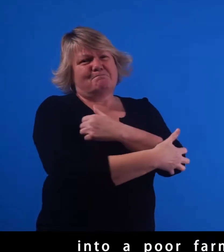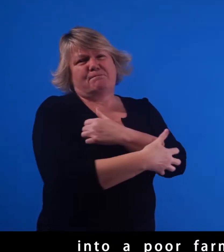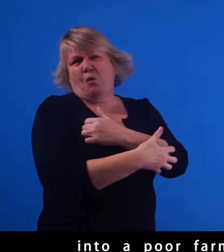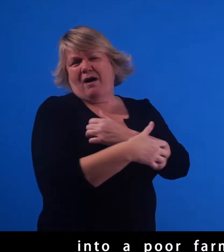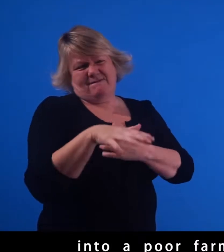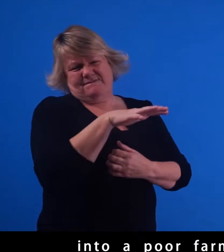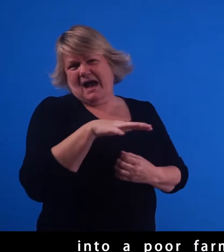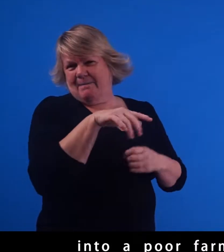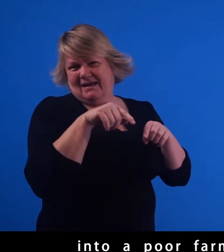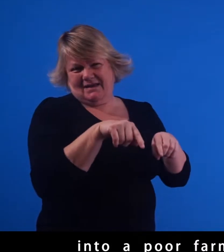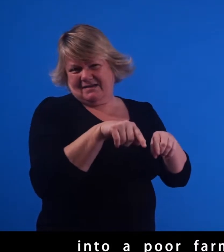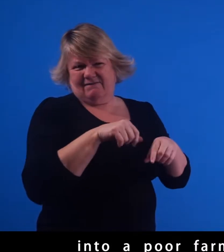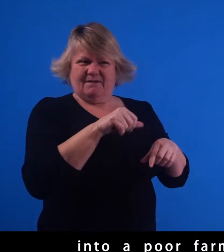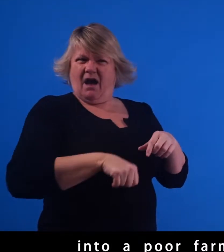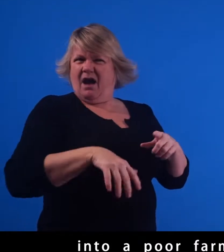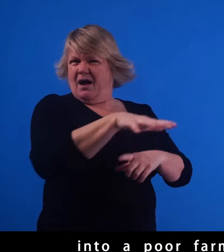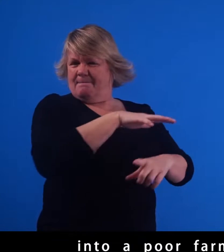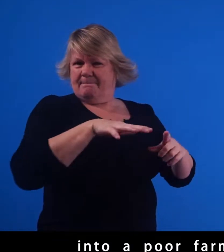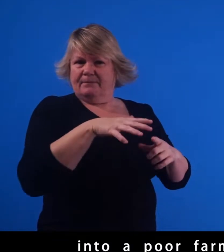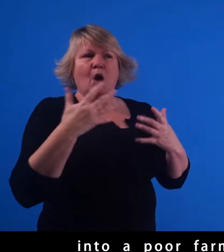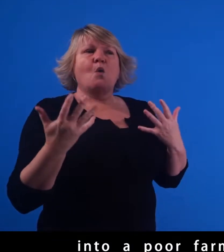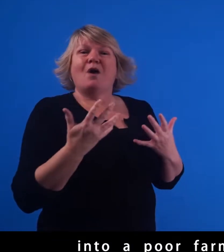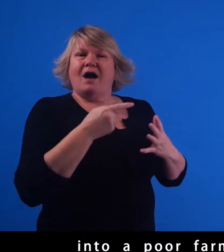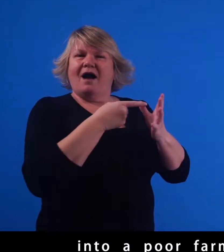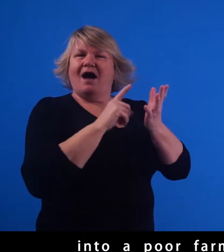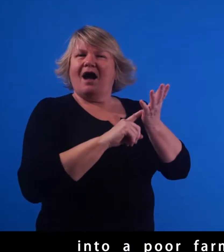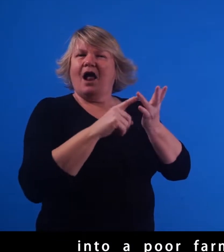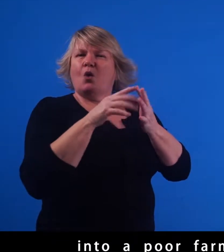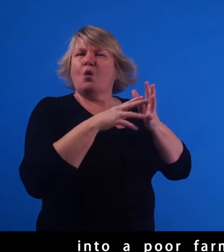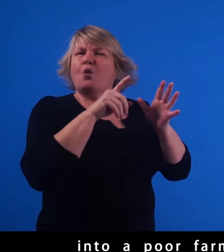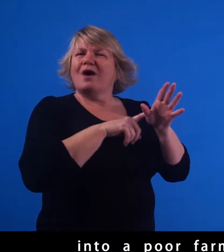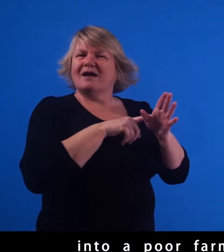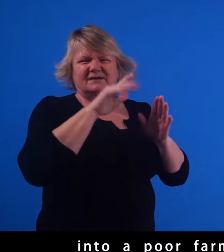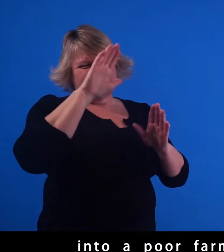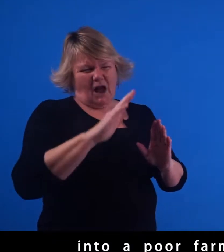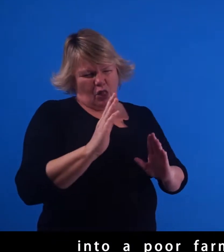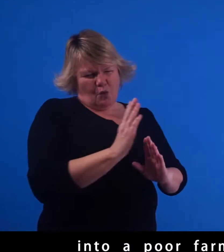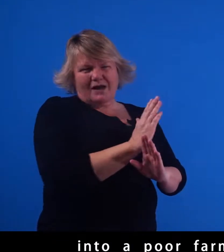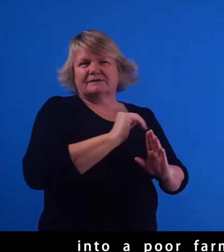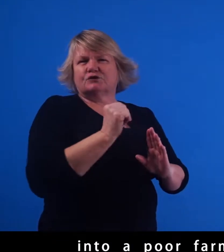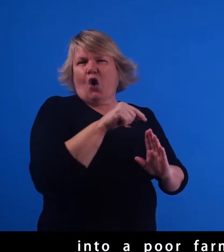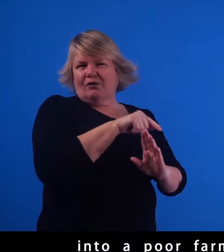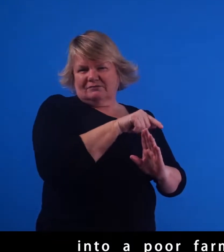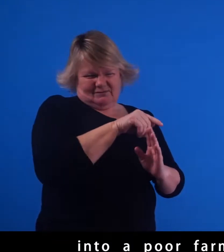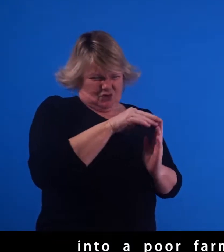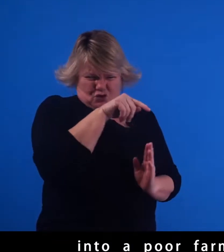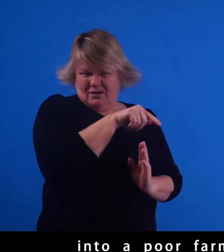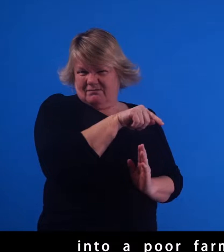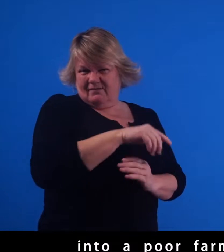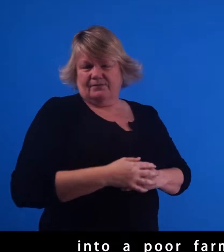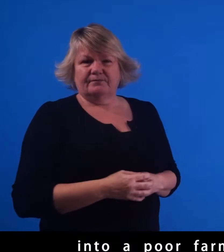into a poor farming family at Alloa in the southwest corner of Scotland.